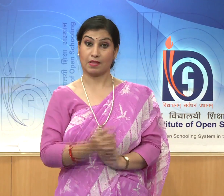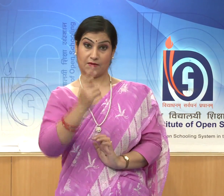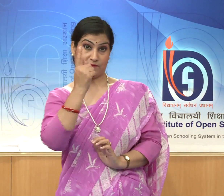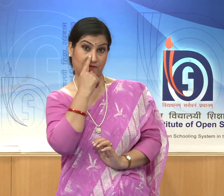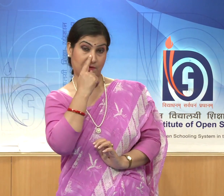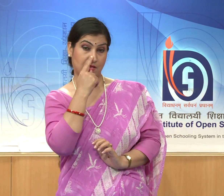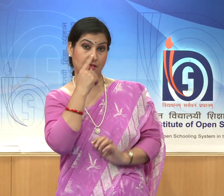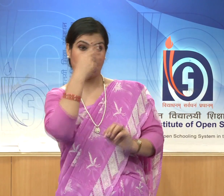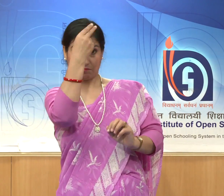female figures